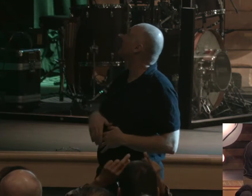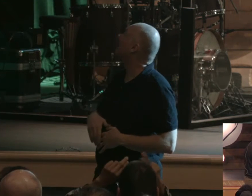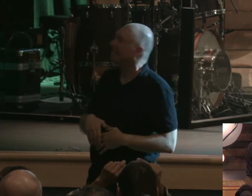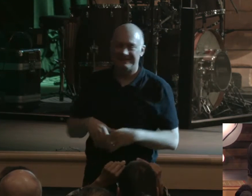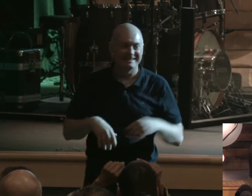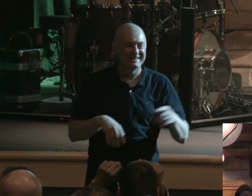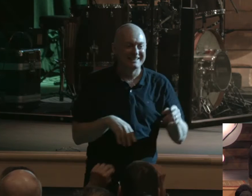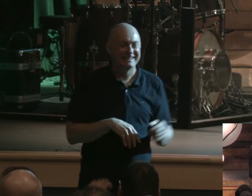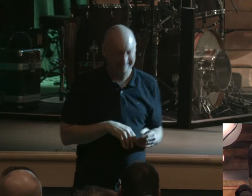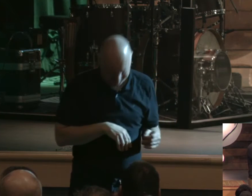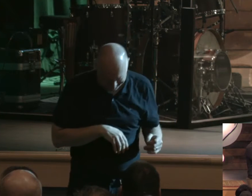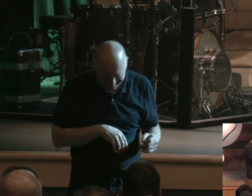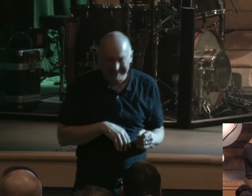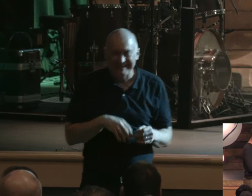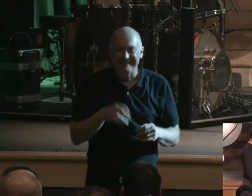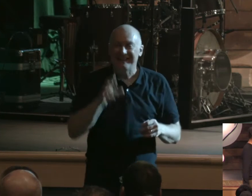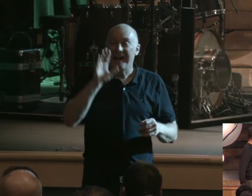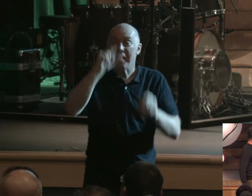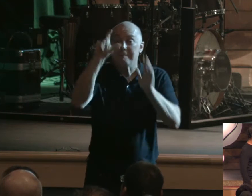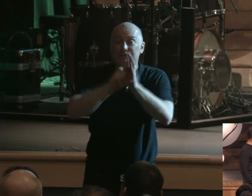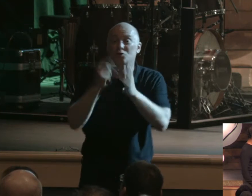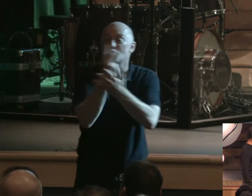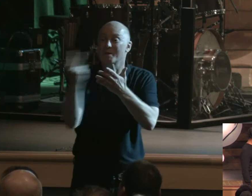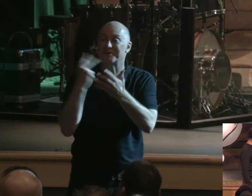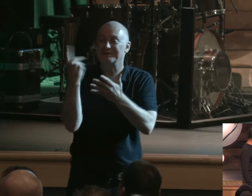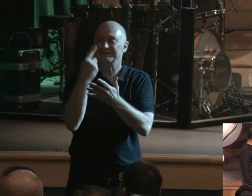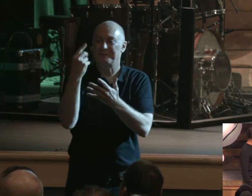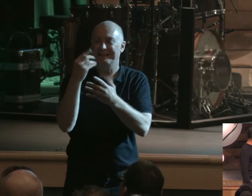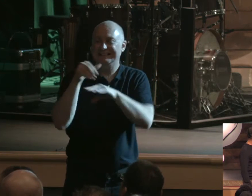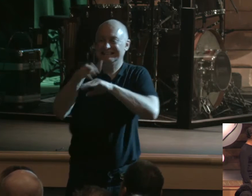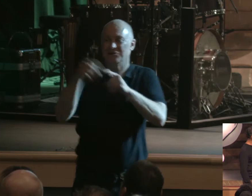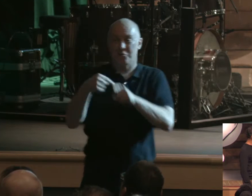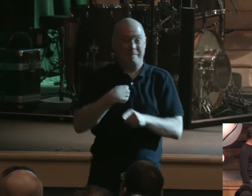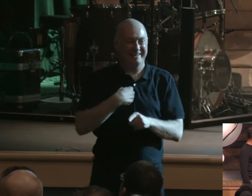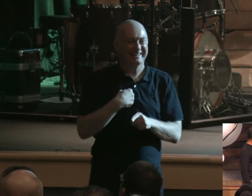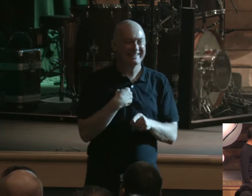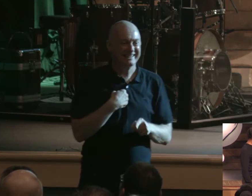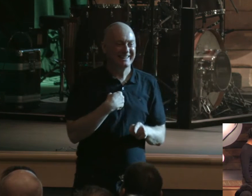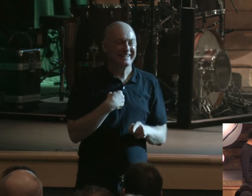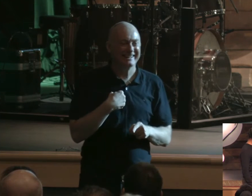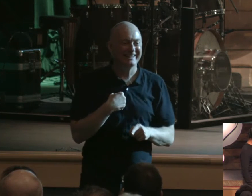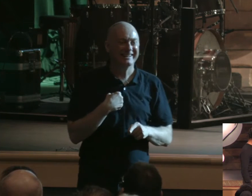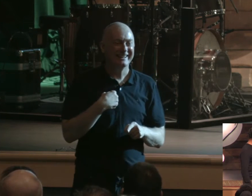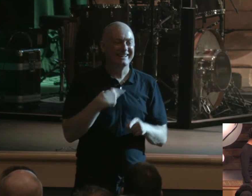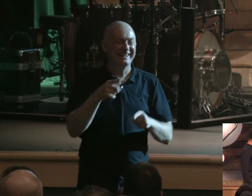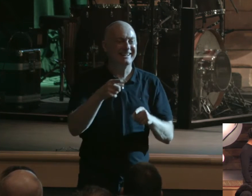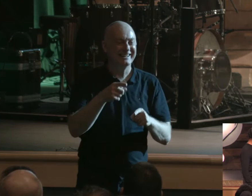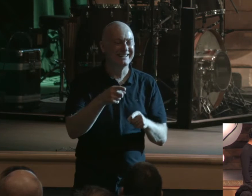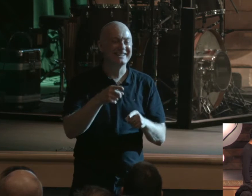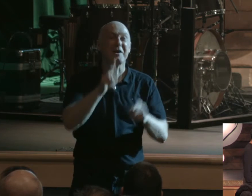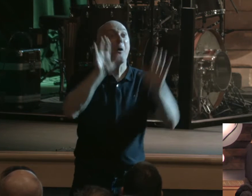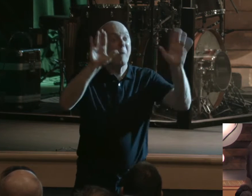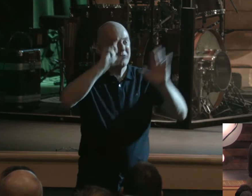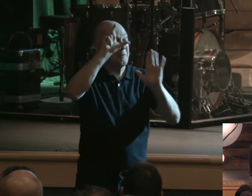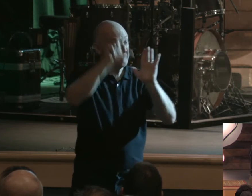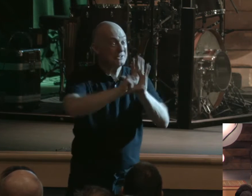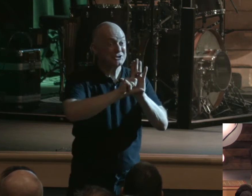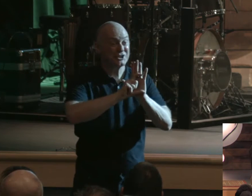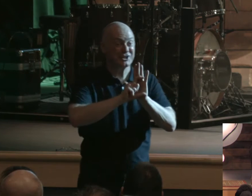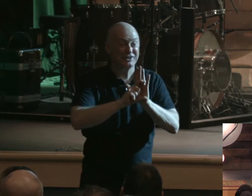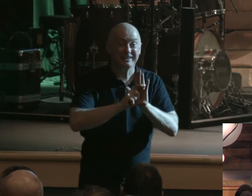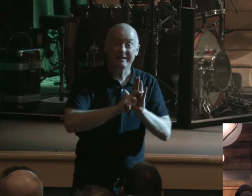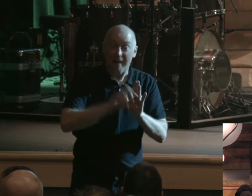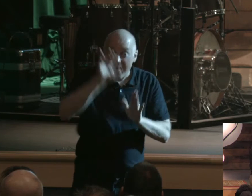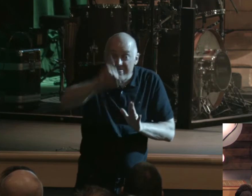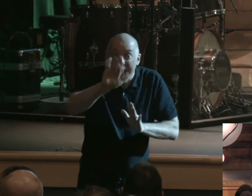money. This was sent to me a couple of weeks ago. The person knew I love this kind of stuff. So here it is in a sermon now, which is so great. And if that's